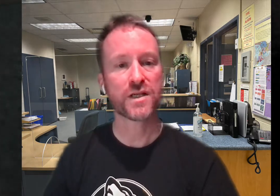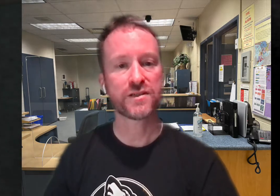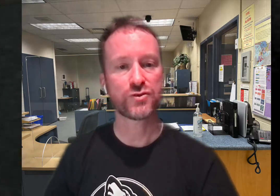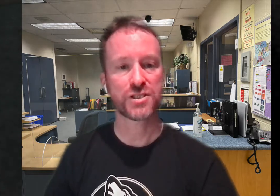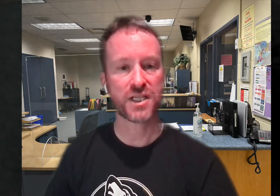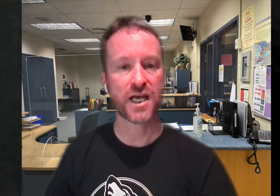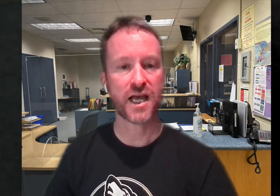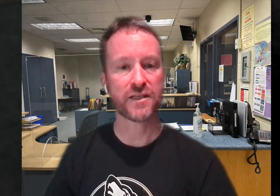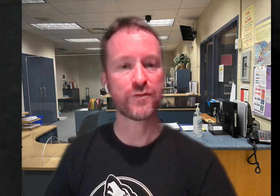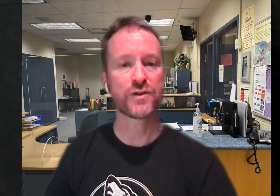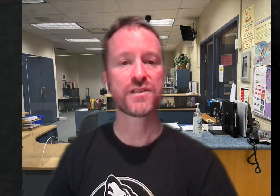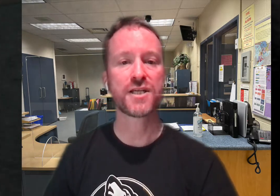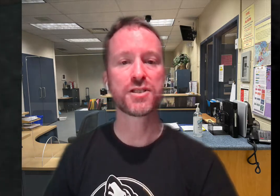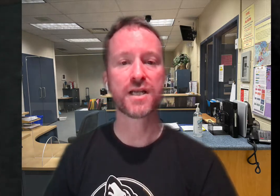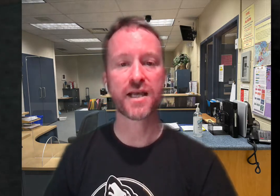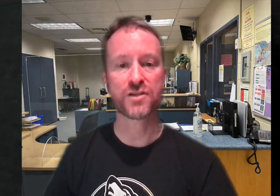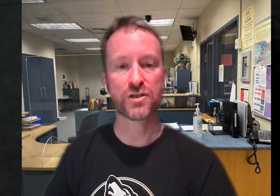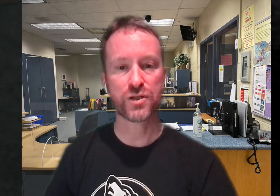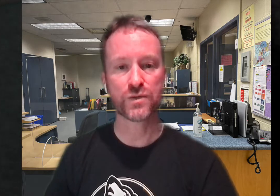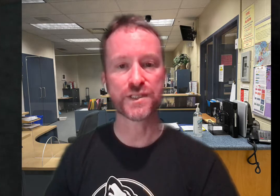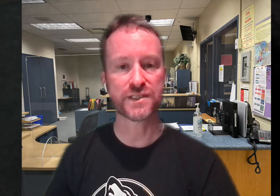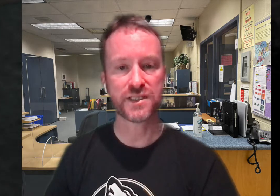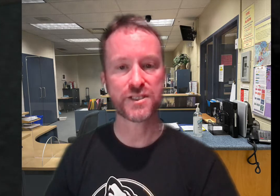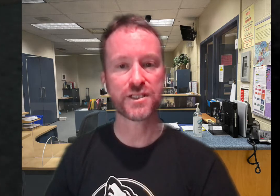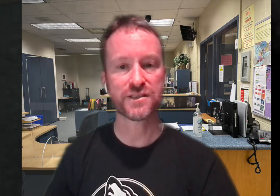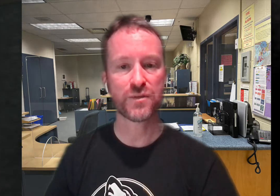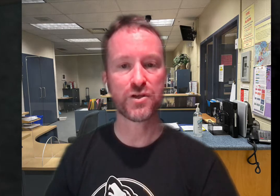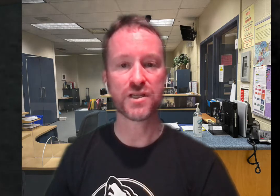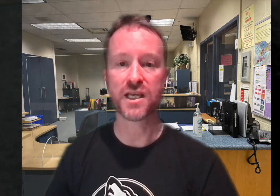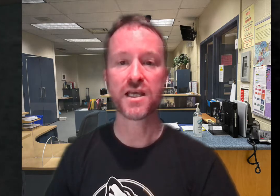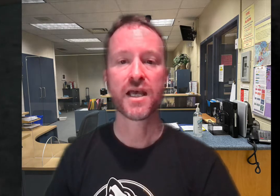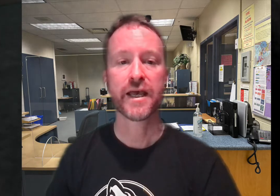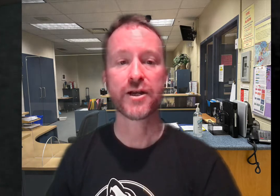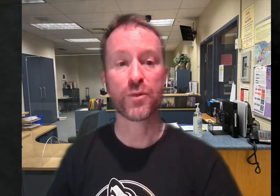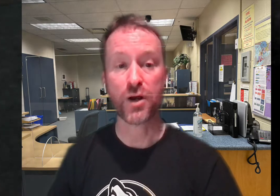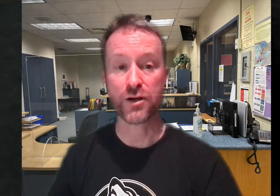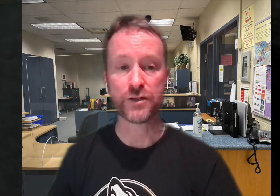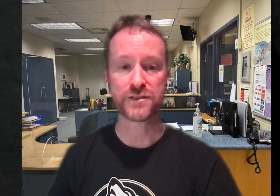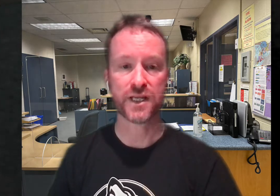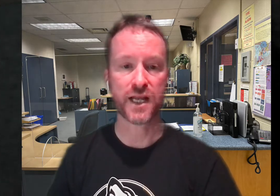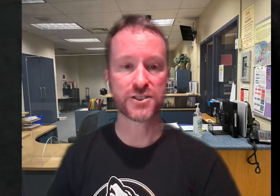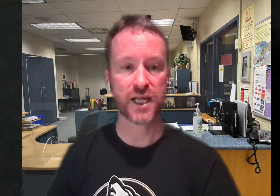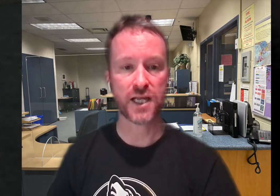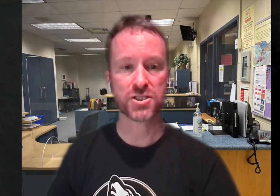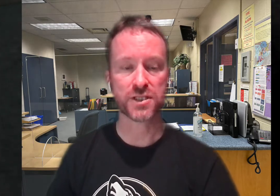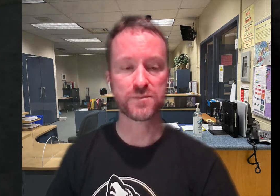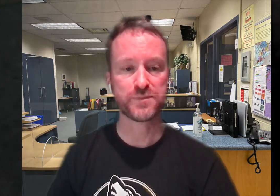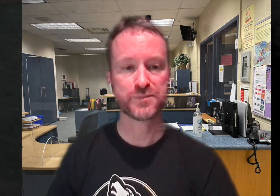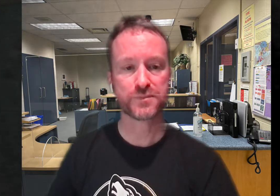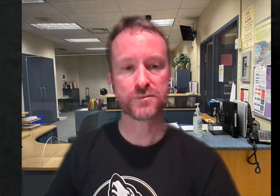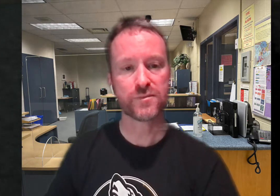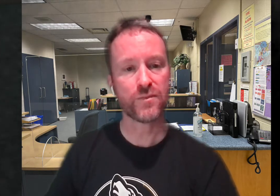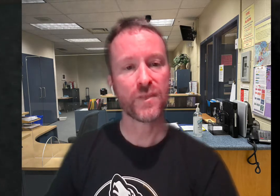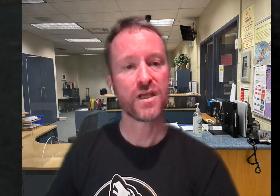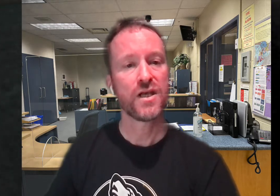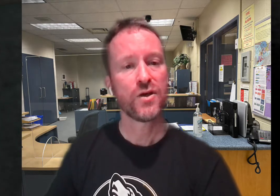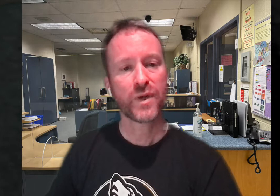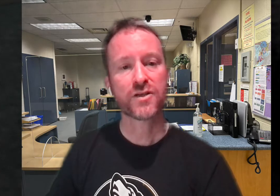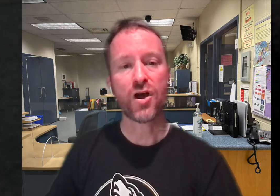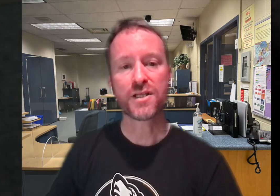of Georgina Island First Nation as our closest Indigenous community and our partners in education. We acknowledge